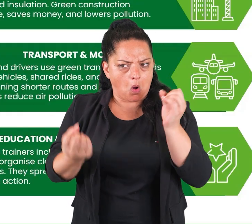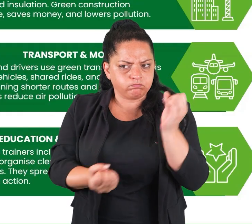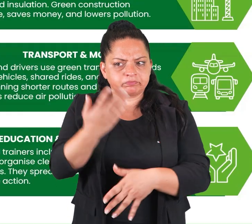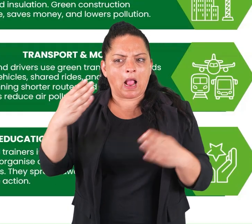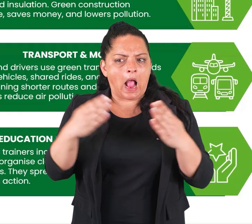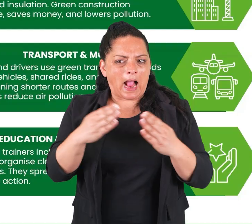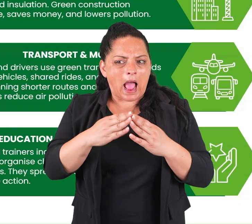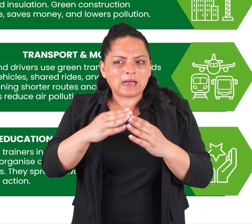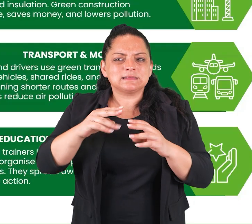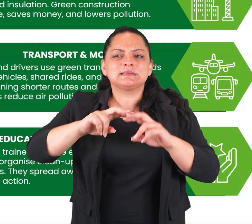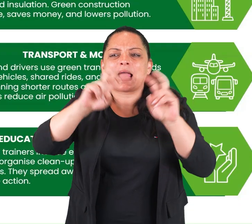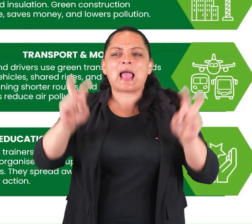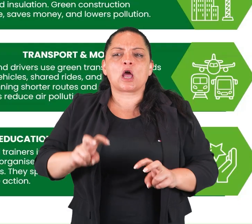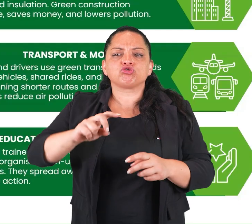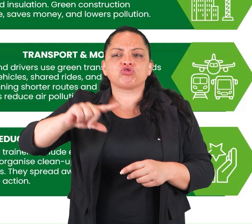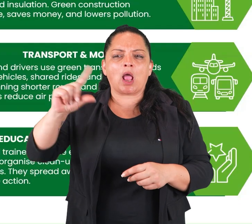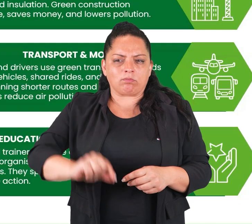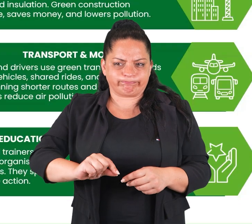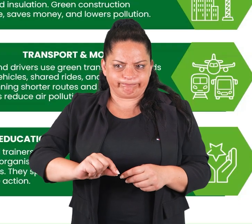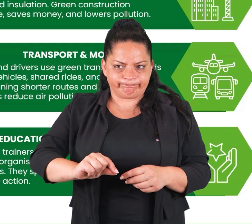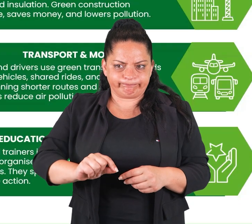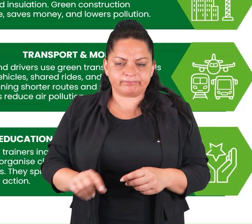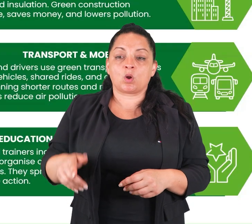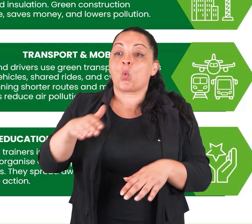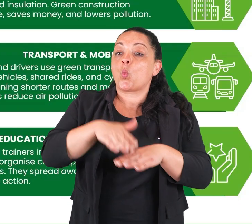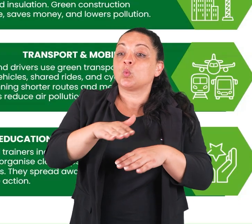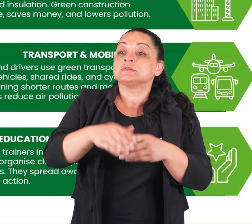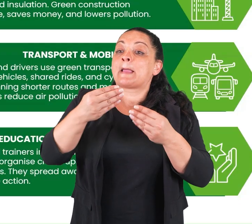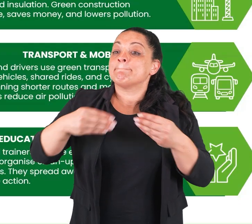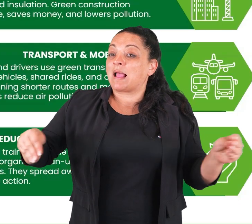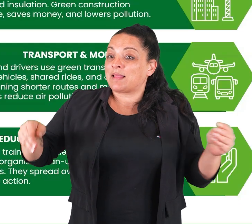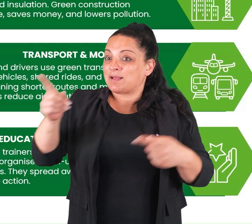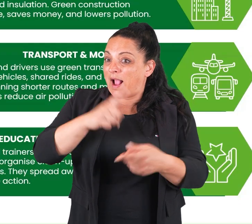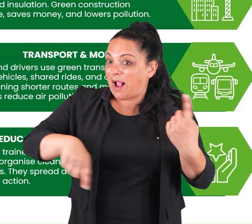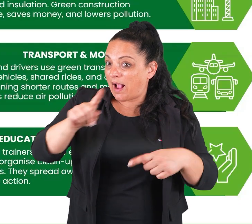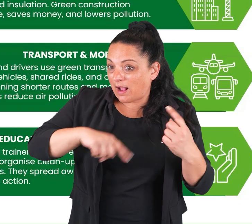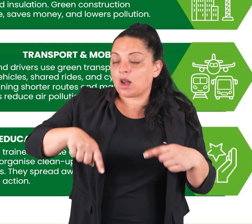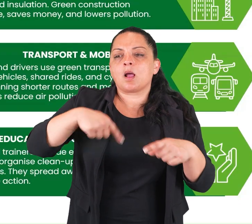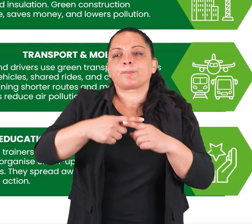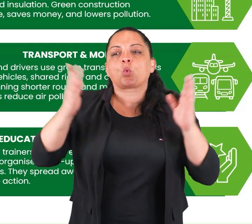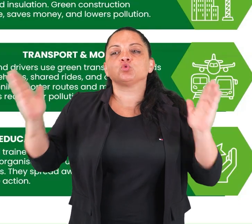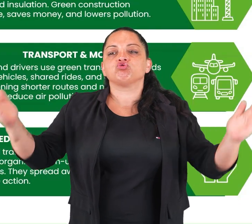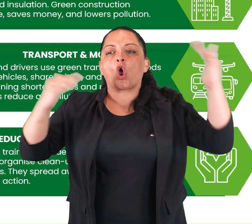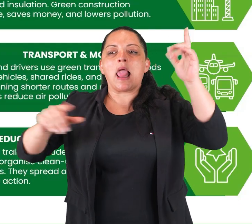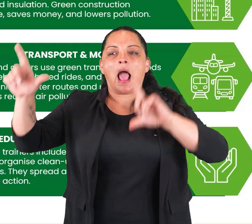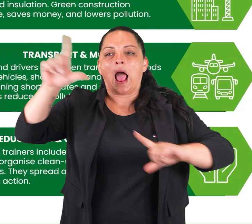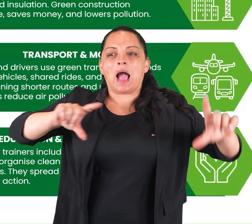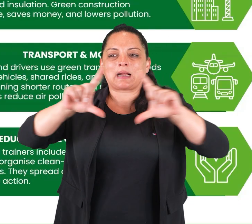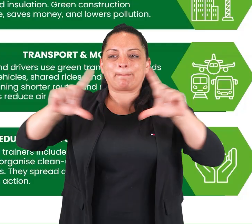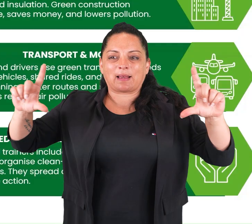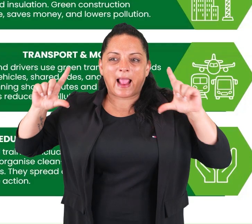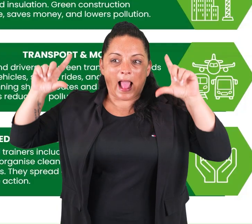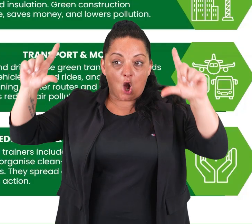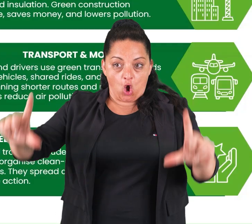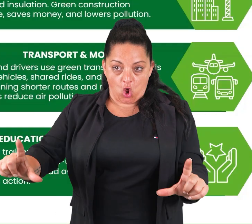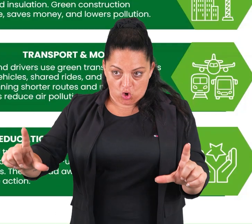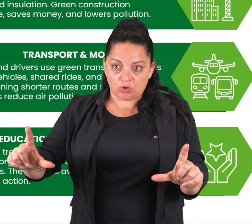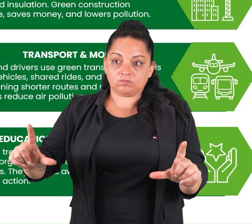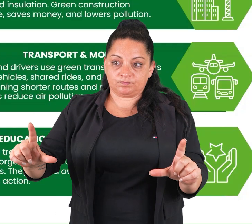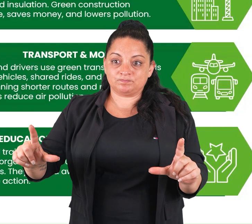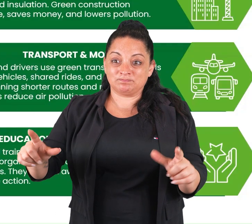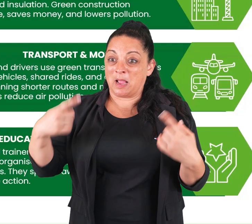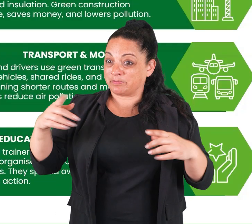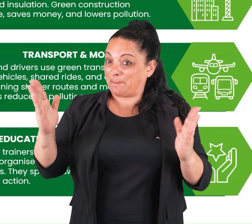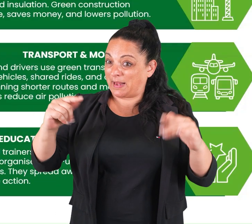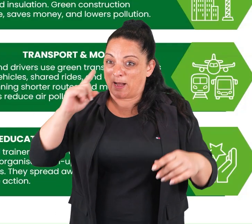design energy-efficient homes, use recycled materials, and install solar panels for better